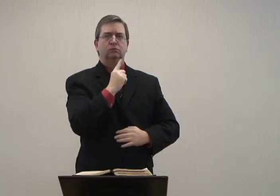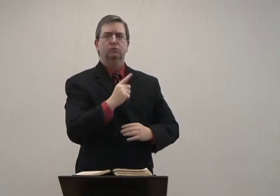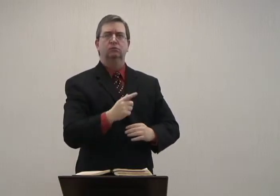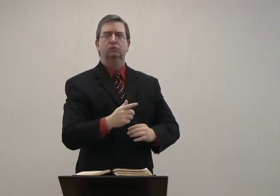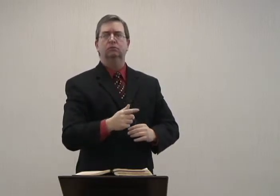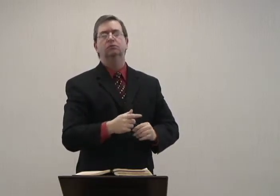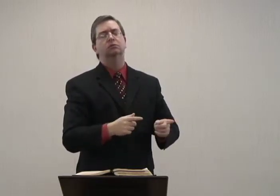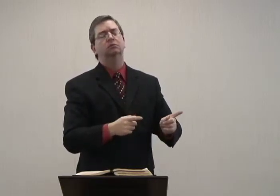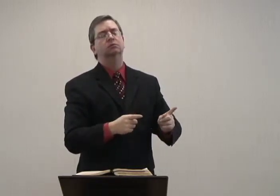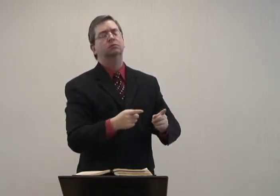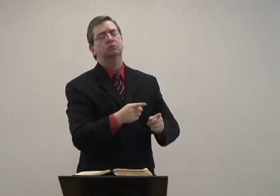there serious.